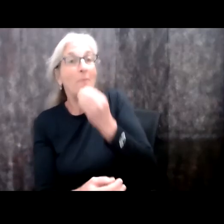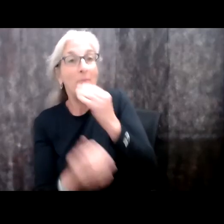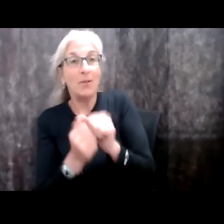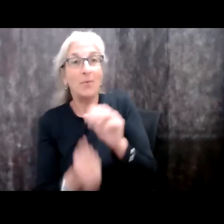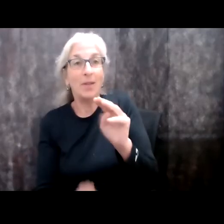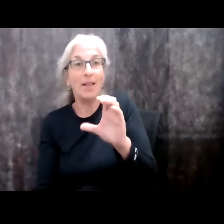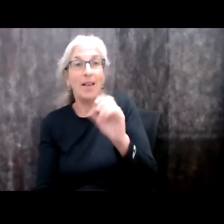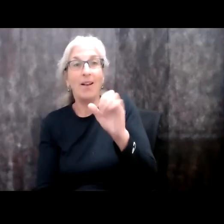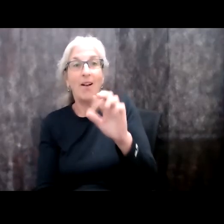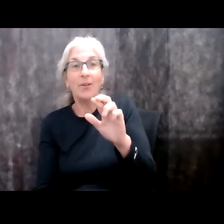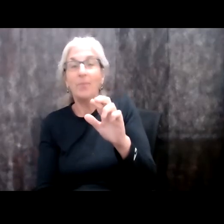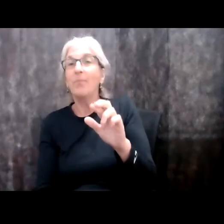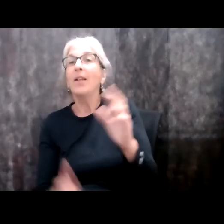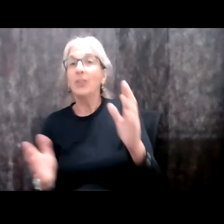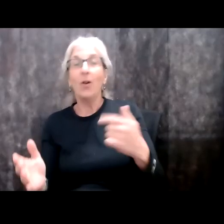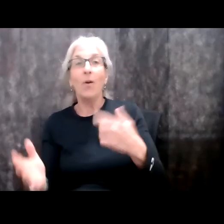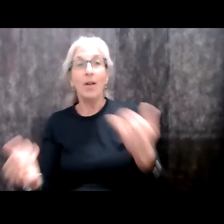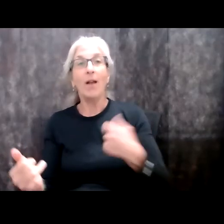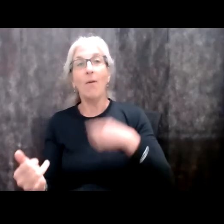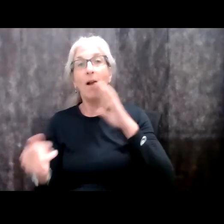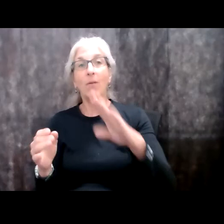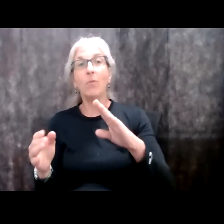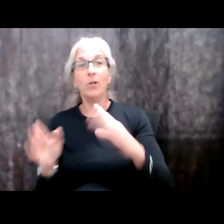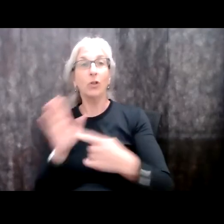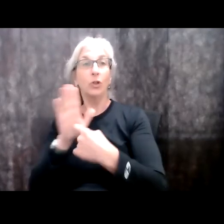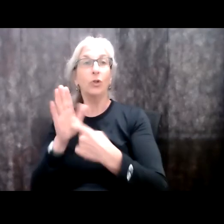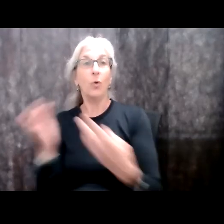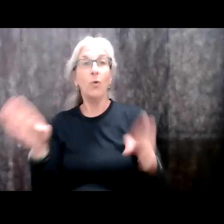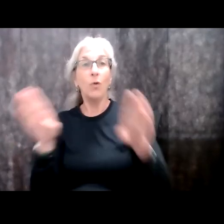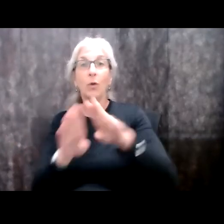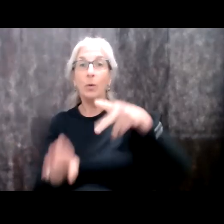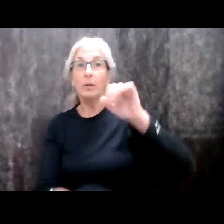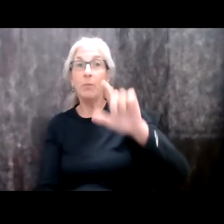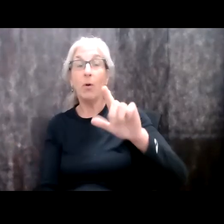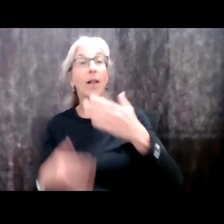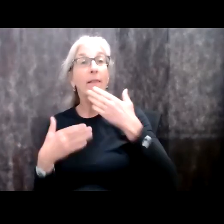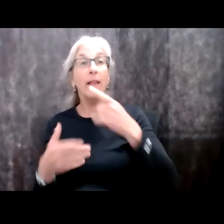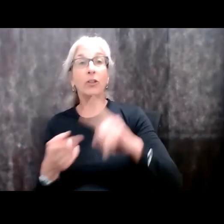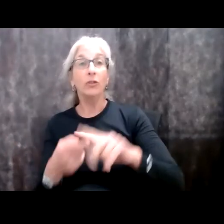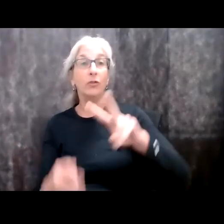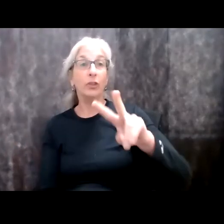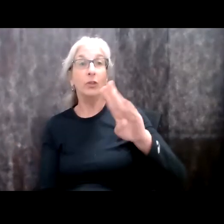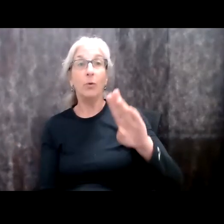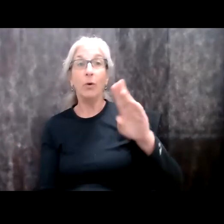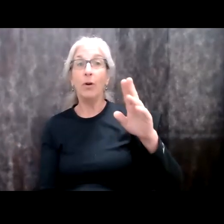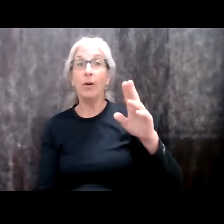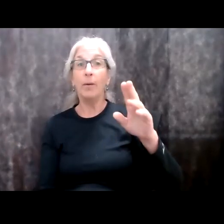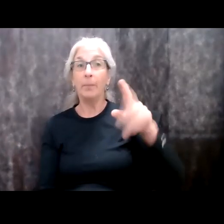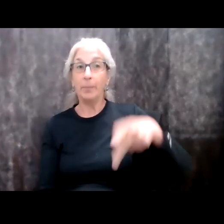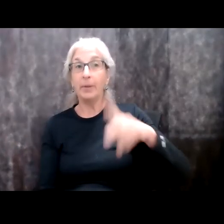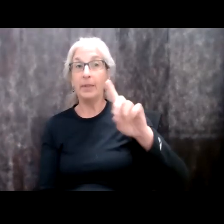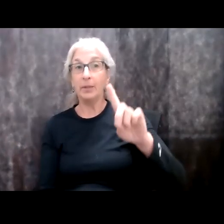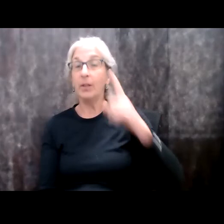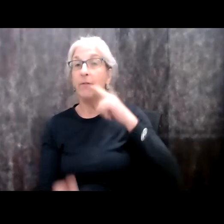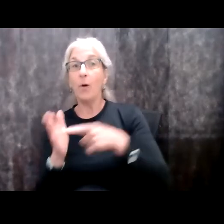as promised, I will bring up our closing poll now. And with thanks to Virginia Board for People with Disabilities for paying for the captioner and interpreter, they've asked